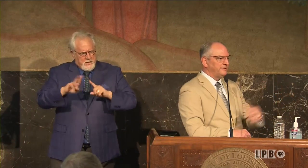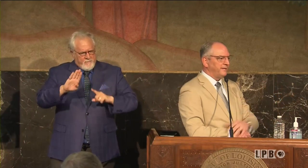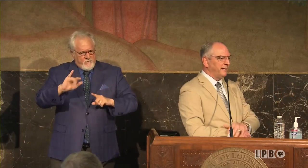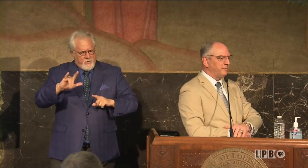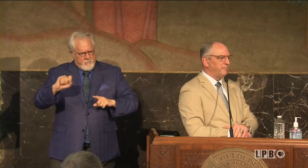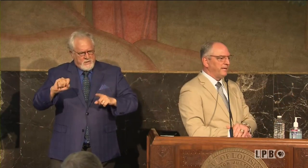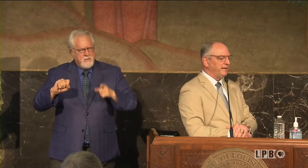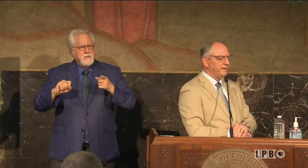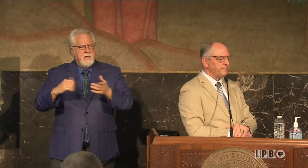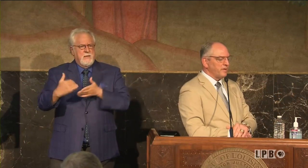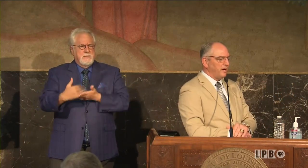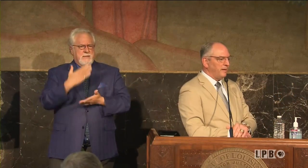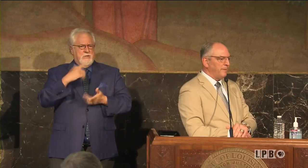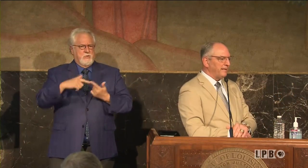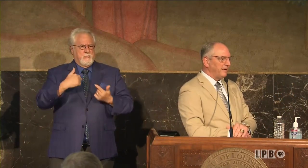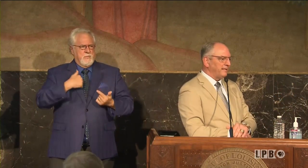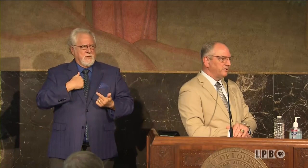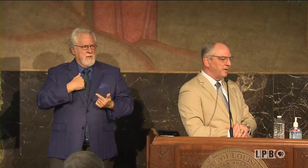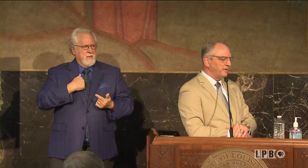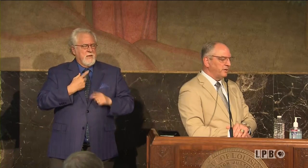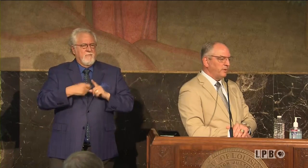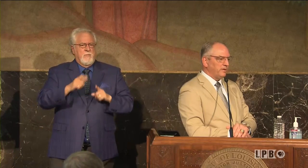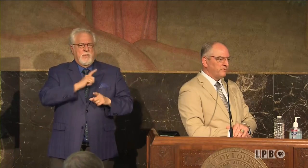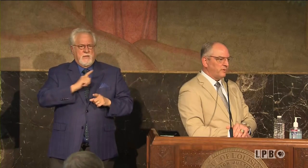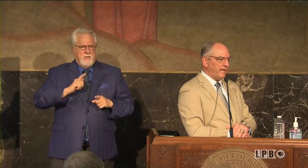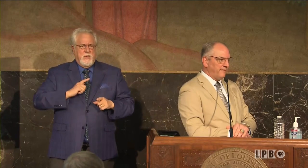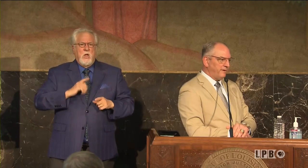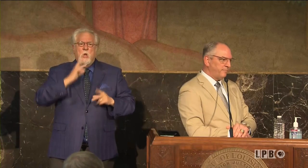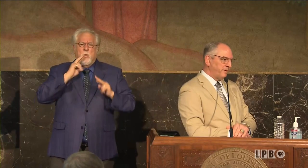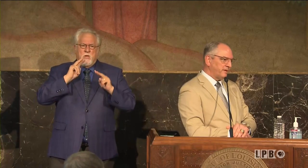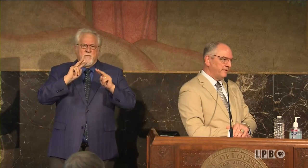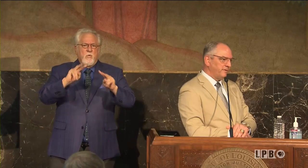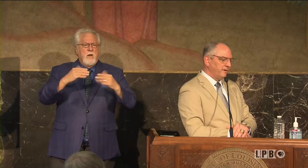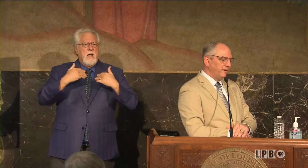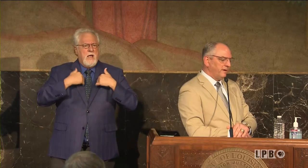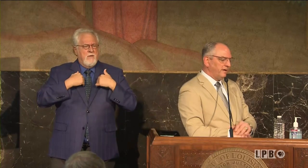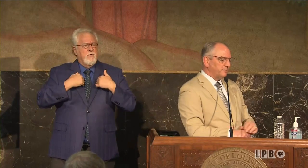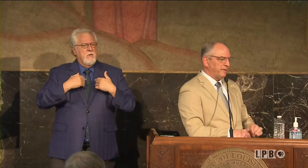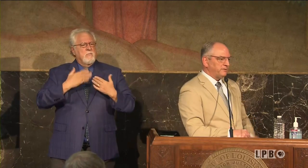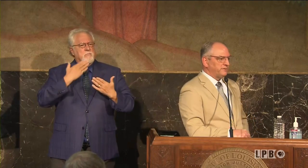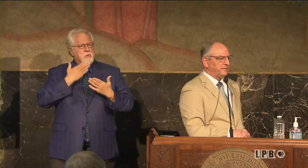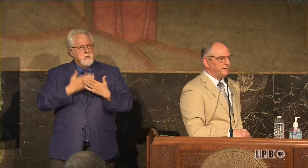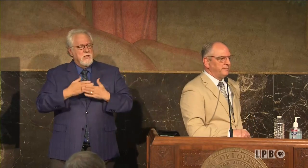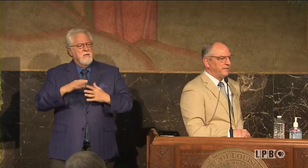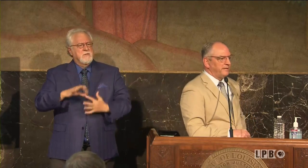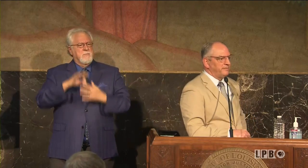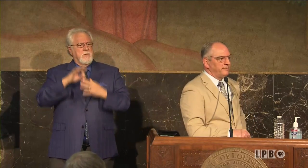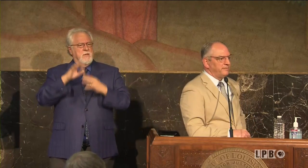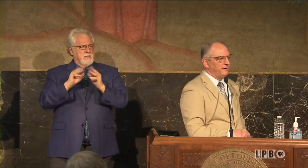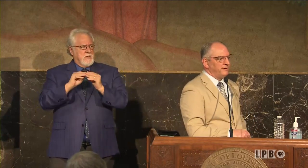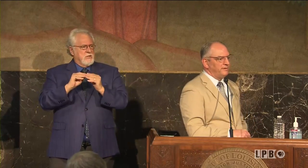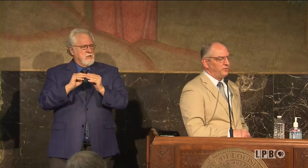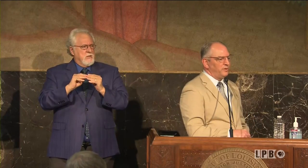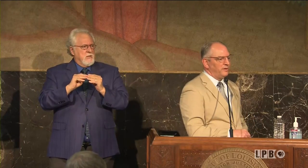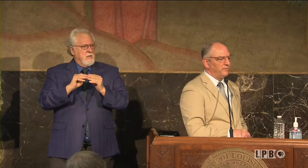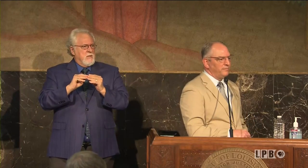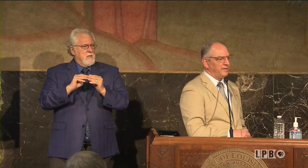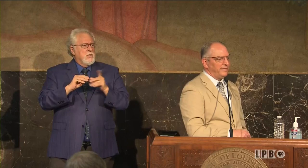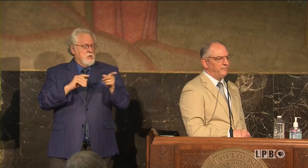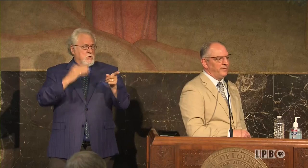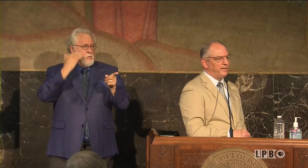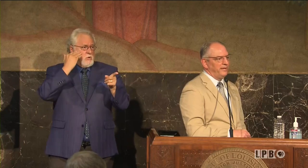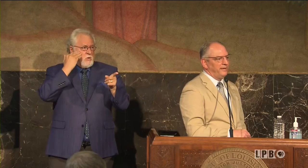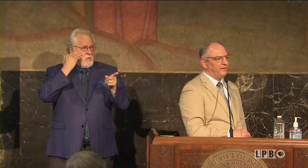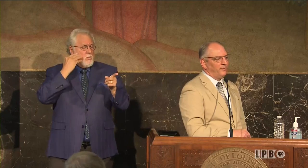get sent up to me by the legislature, and we look forward to having a productive special session because, as you know,